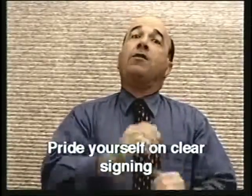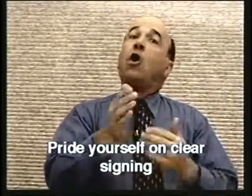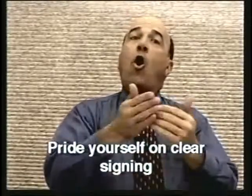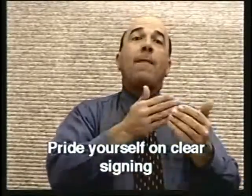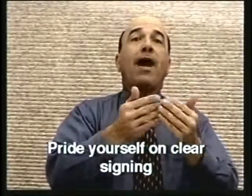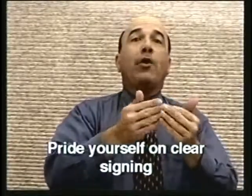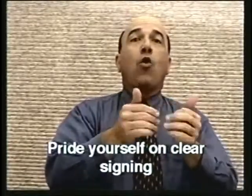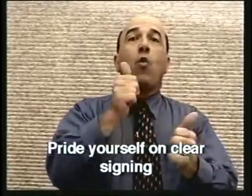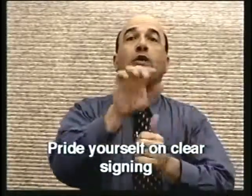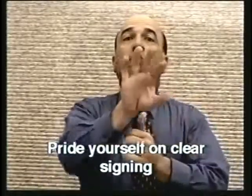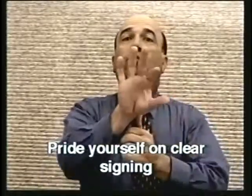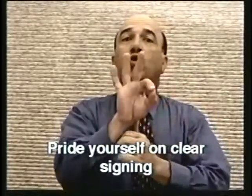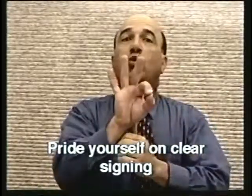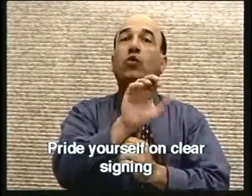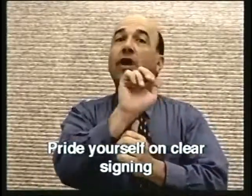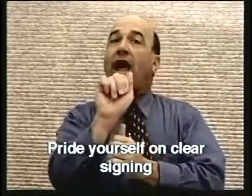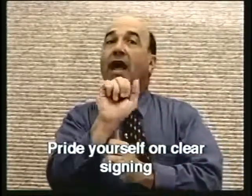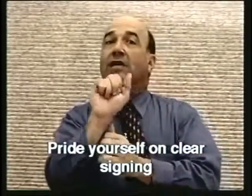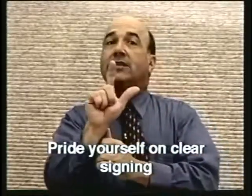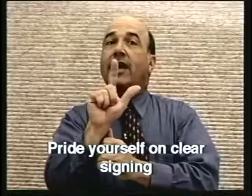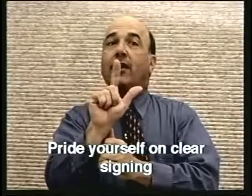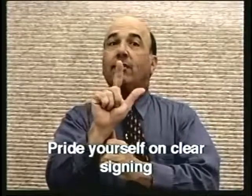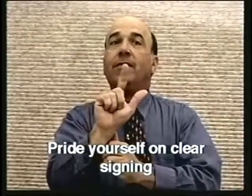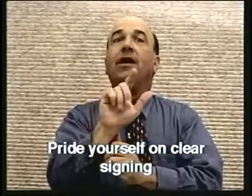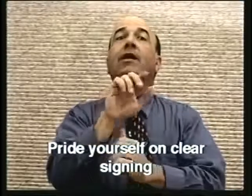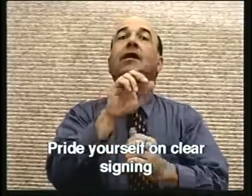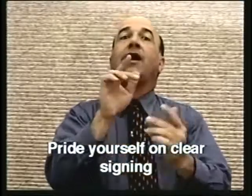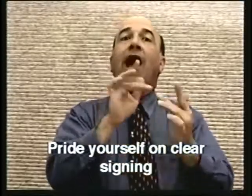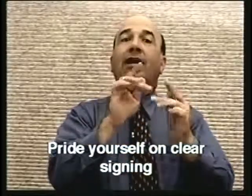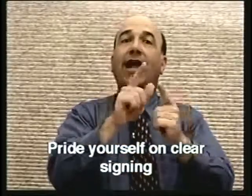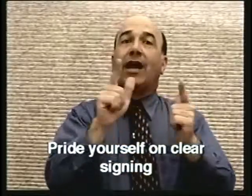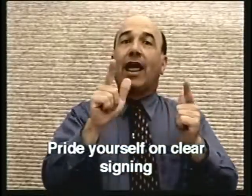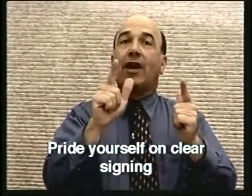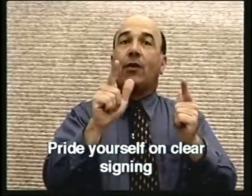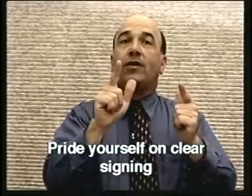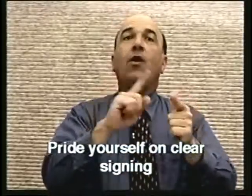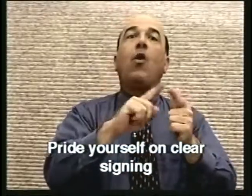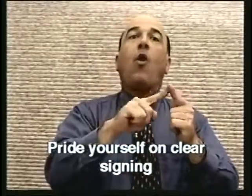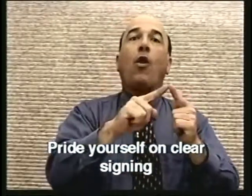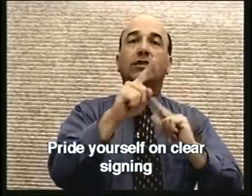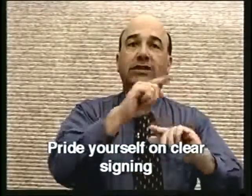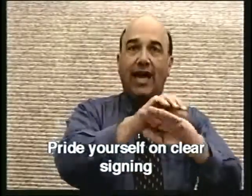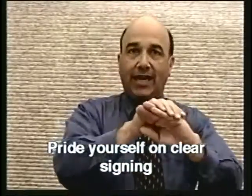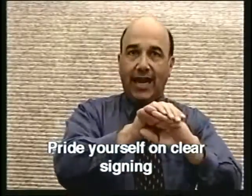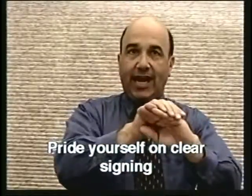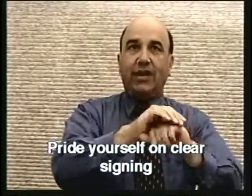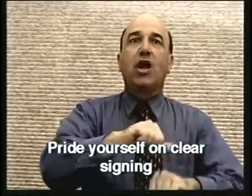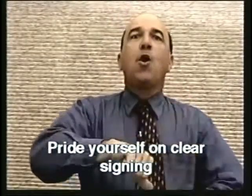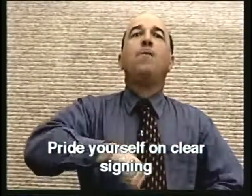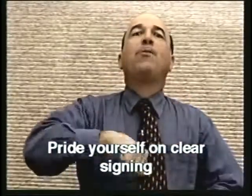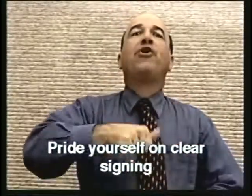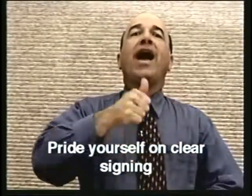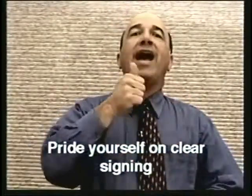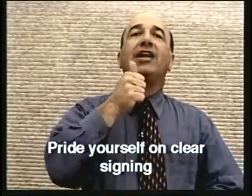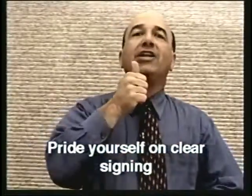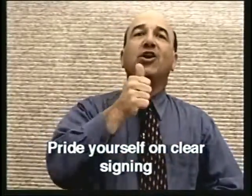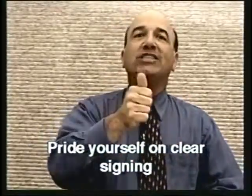No matter which you choose, ASL, contact language, or Sign English, pride